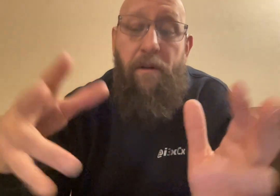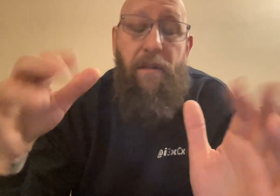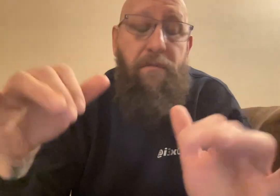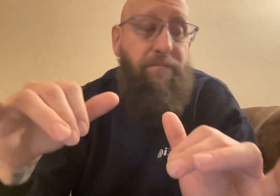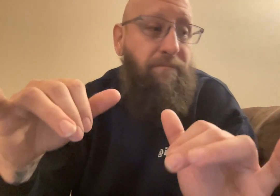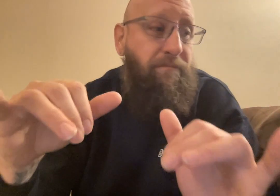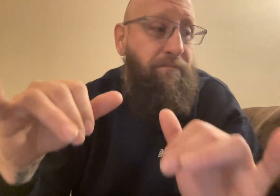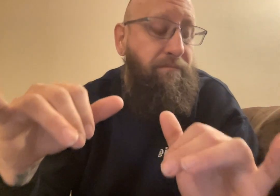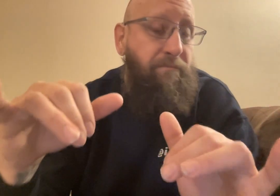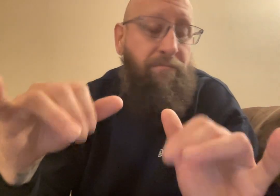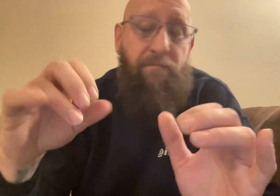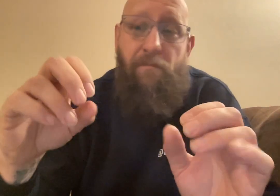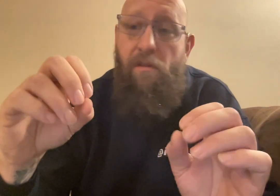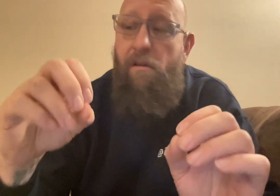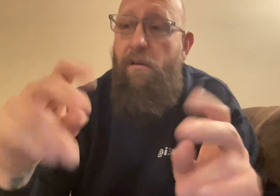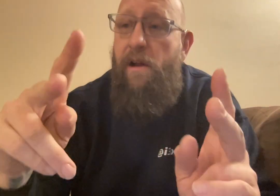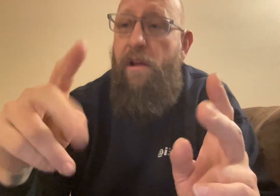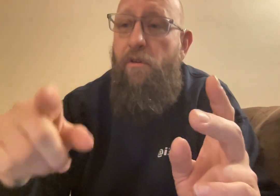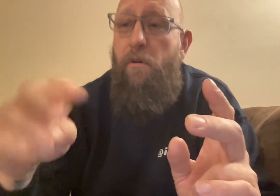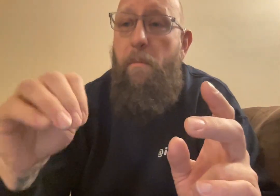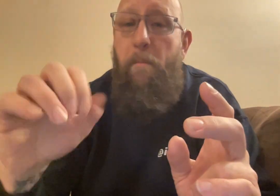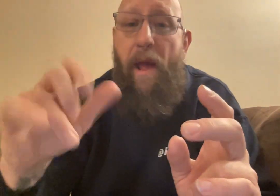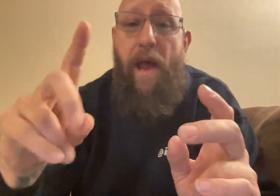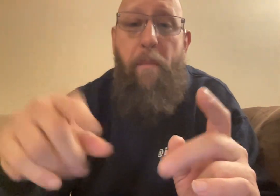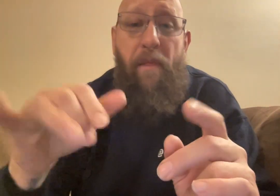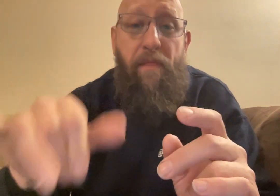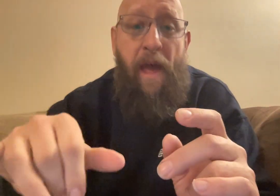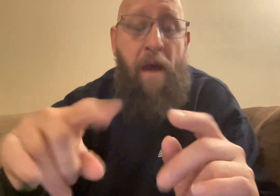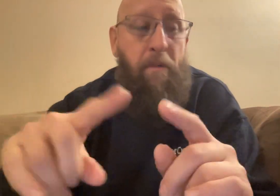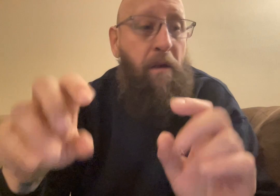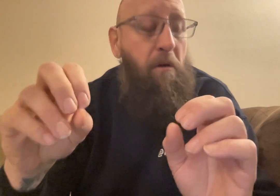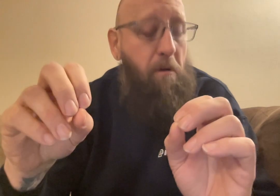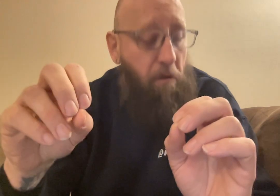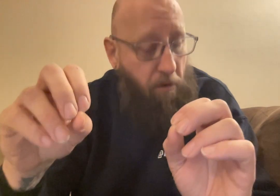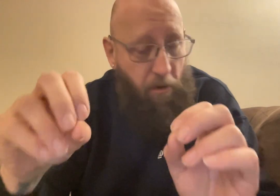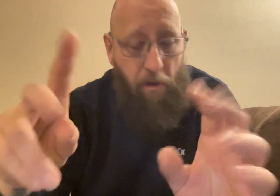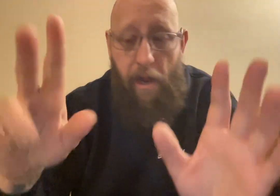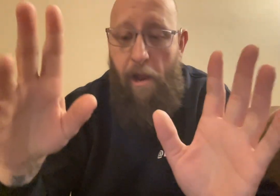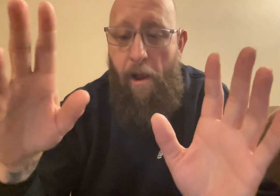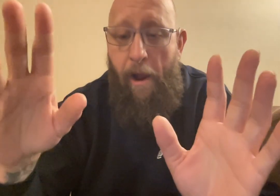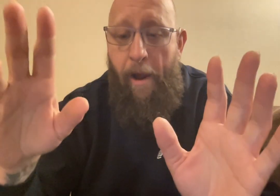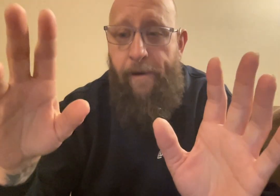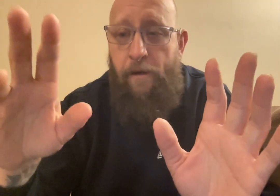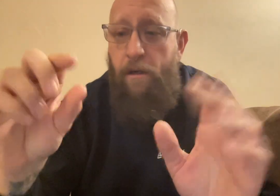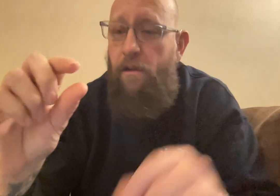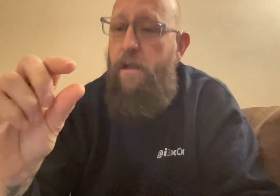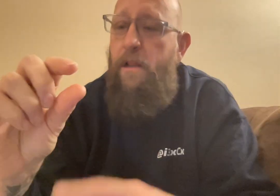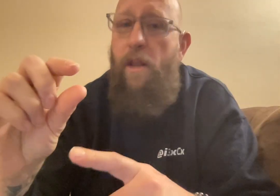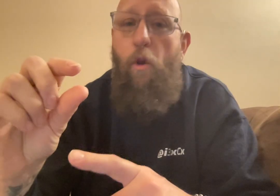Right. Okay, you're mad about that, but okay. It's a little